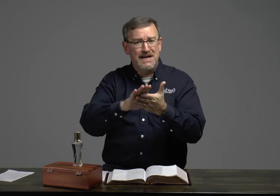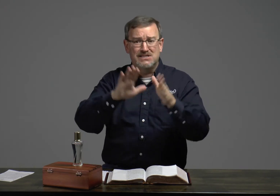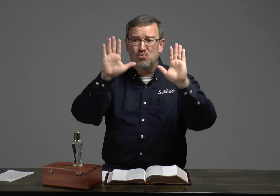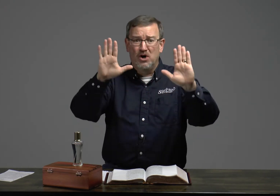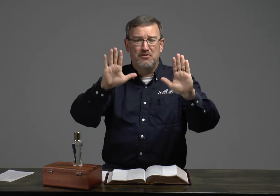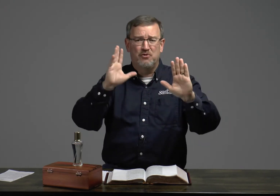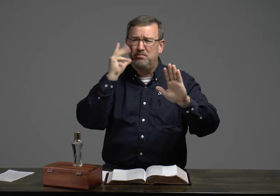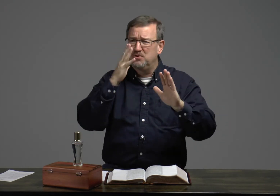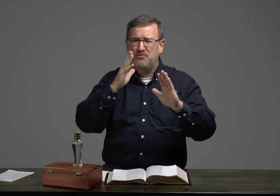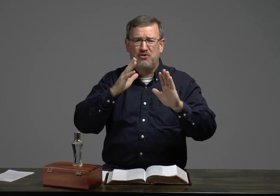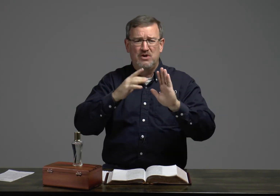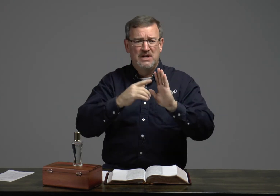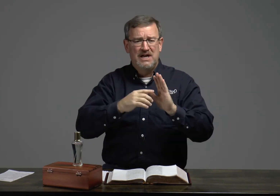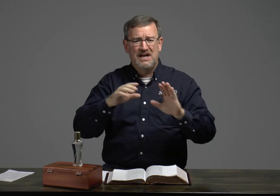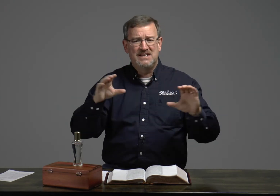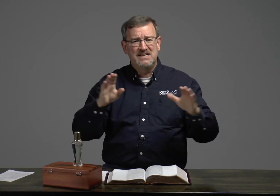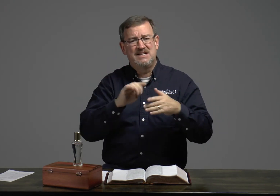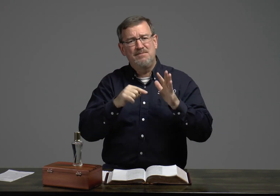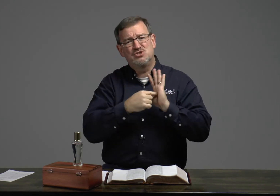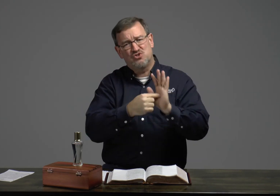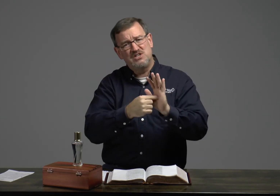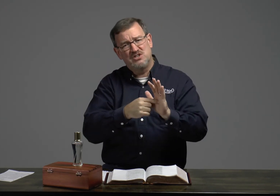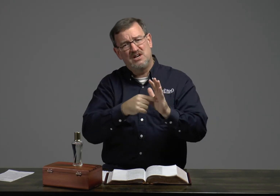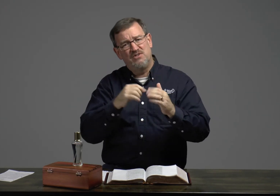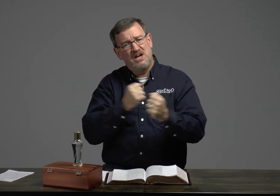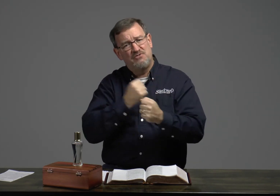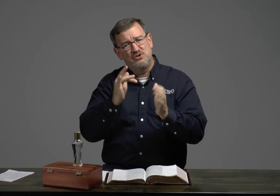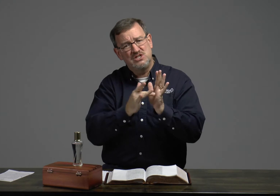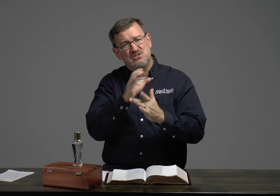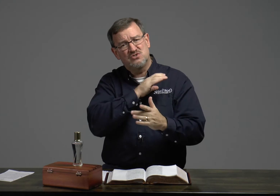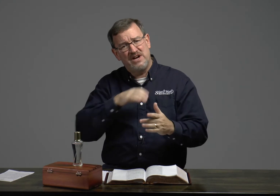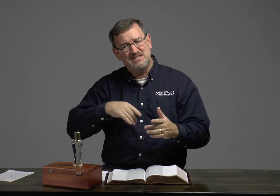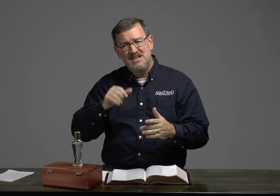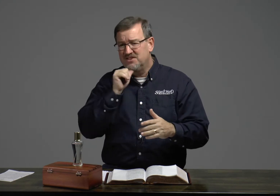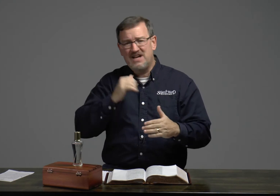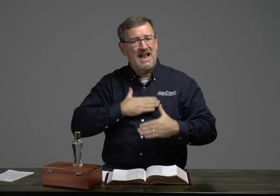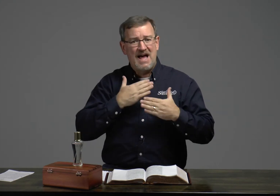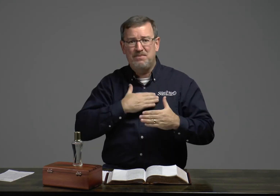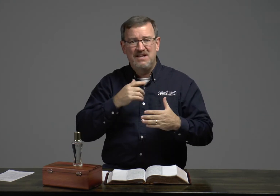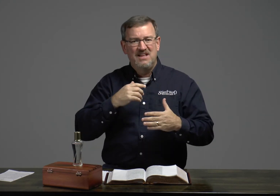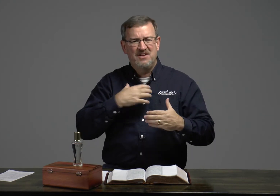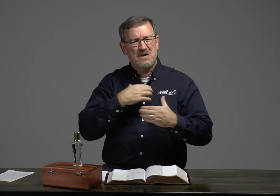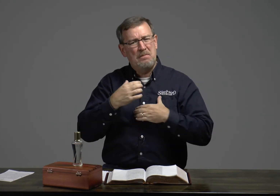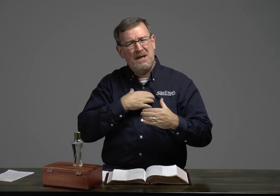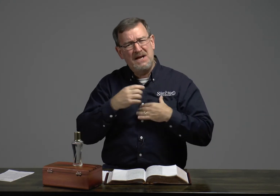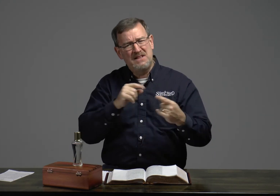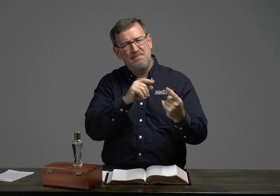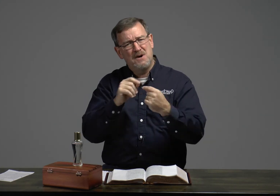nice, wonderful, beautiful demonstration of love for Jesus Christ. They're not happy. They're complaining. They